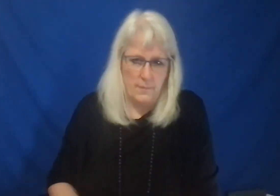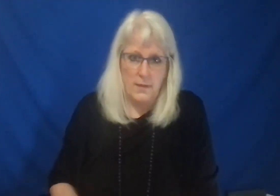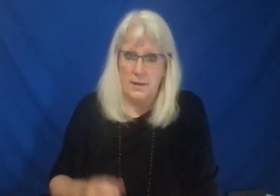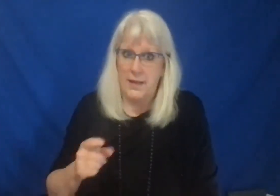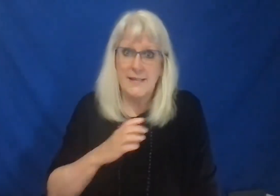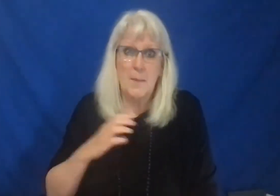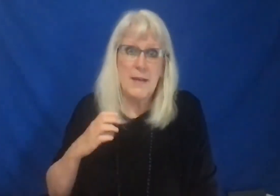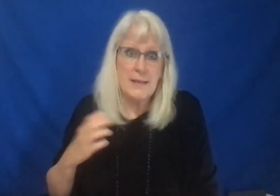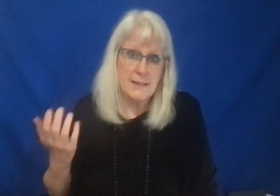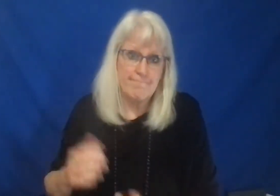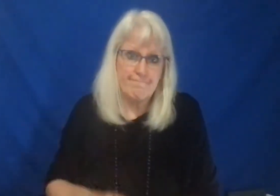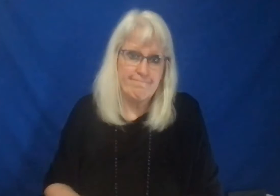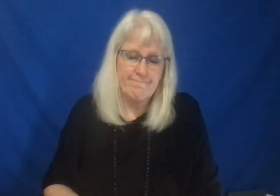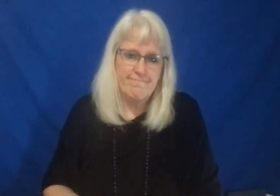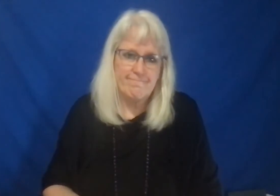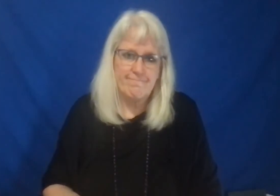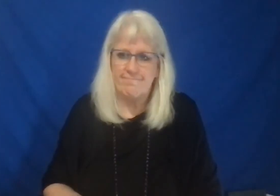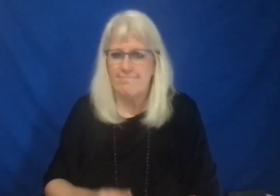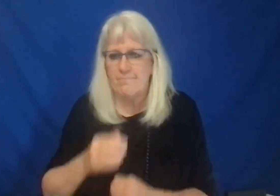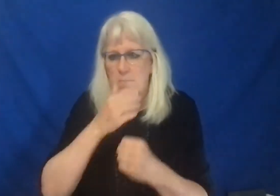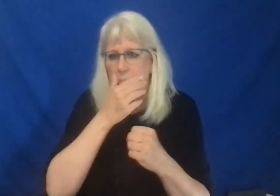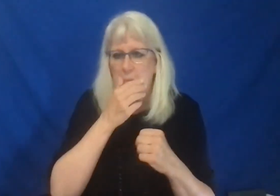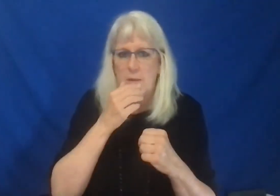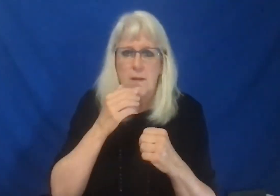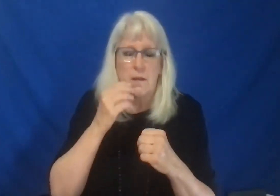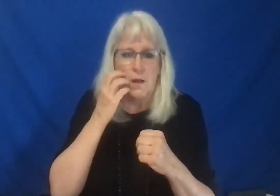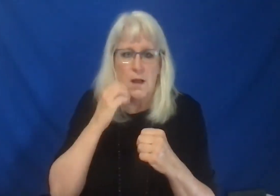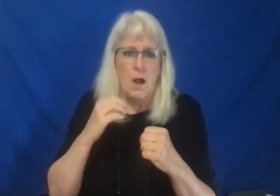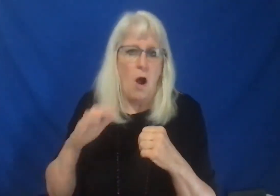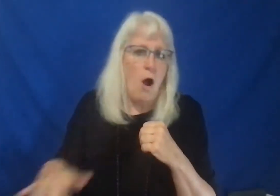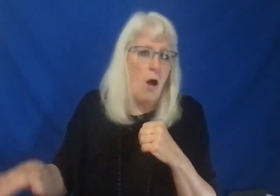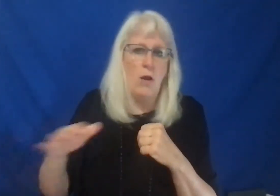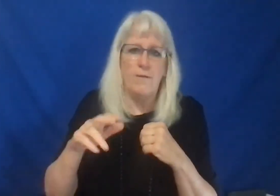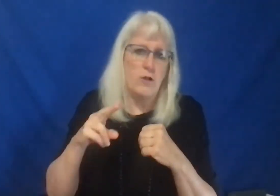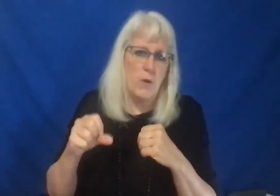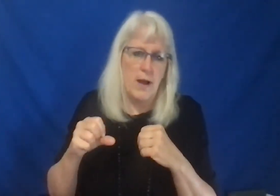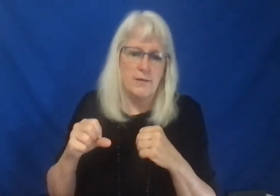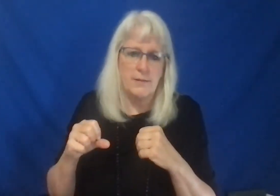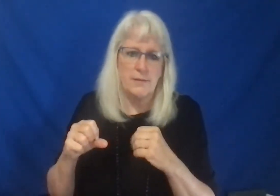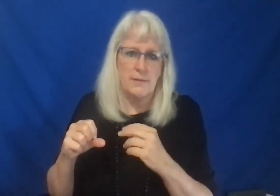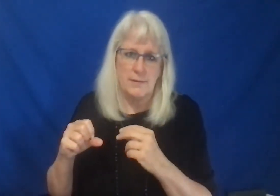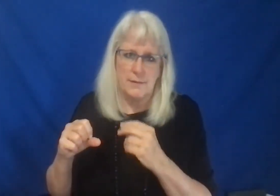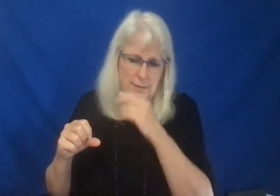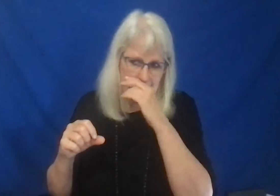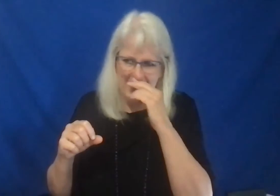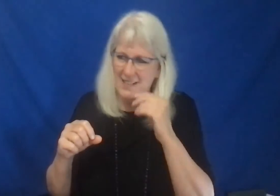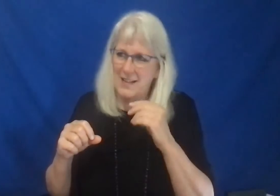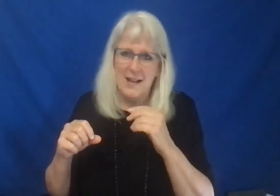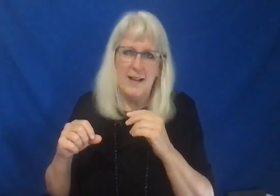because all the data and all the polls in America show that couples struggle with dividing